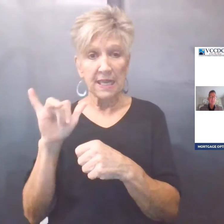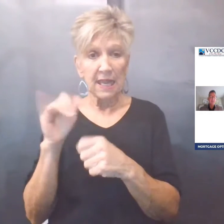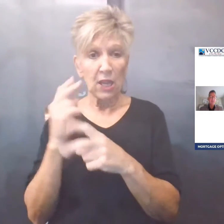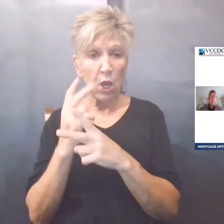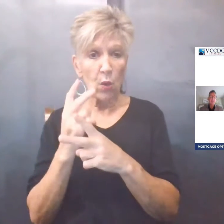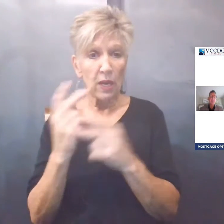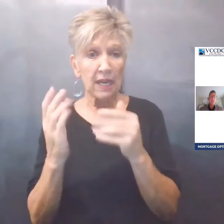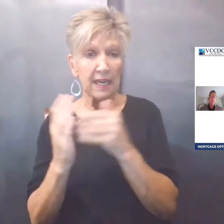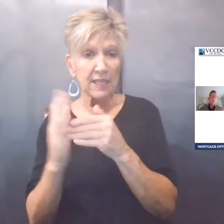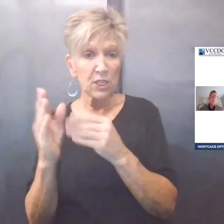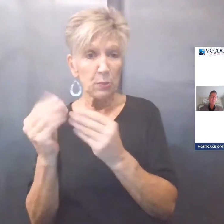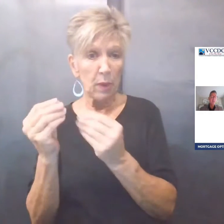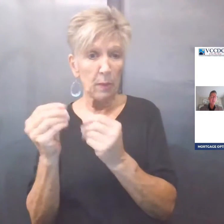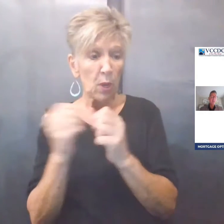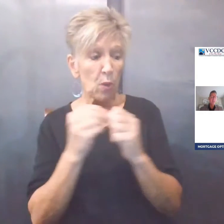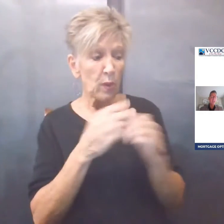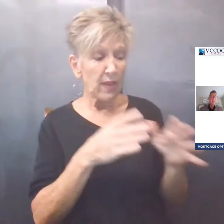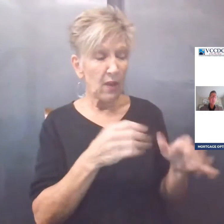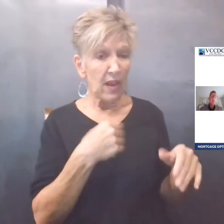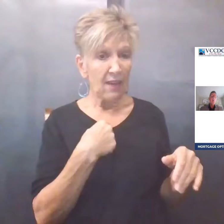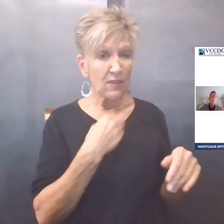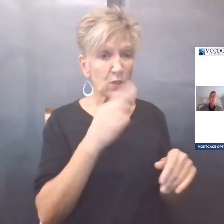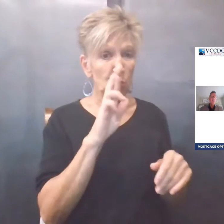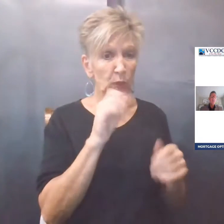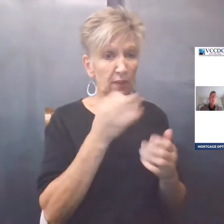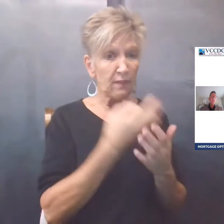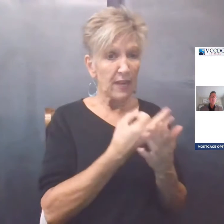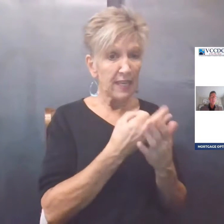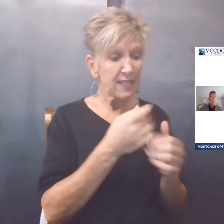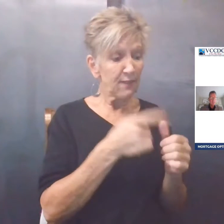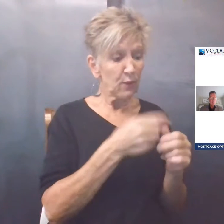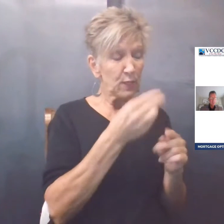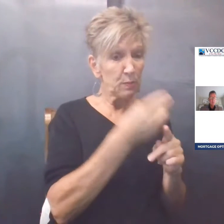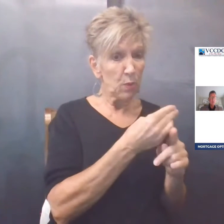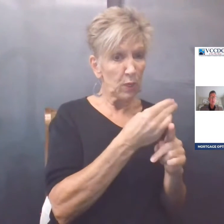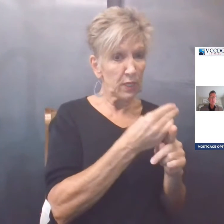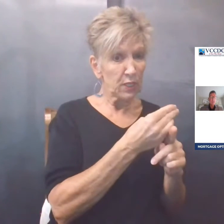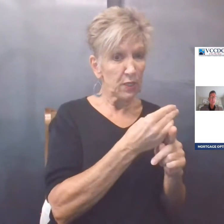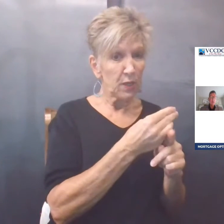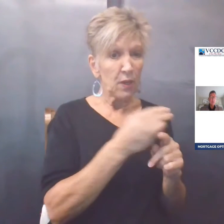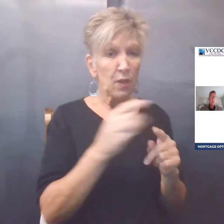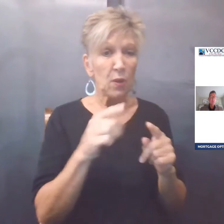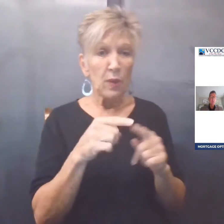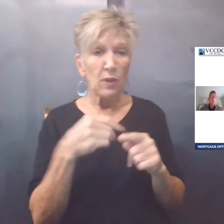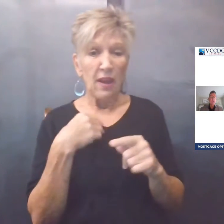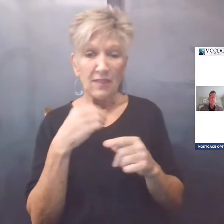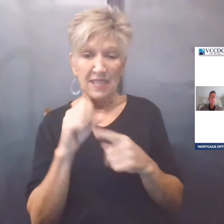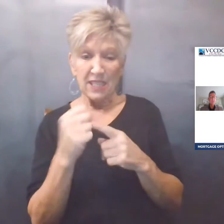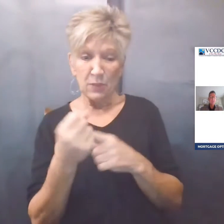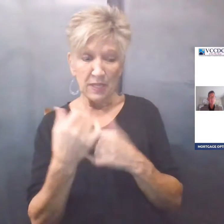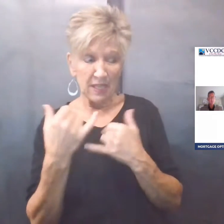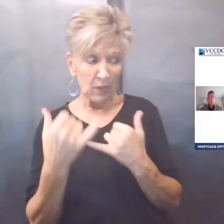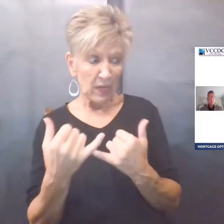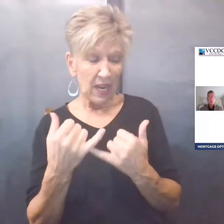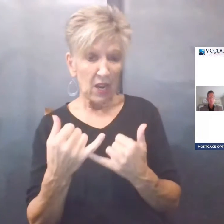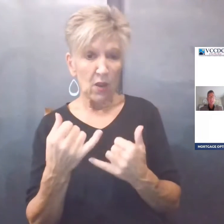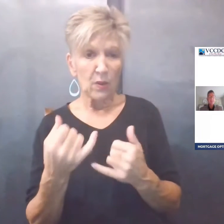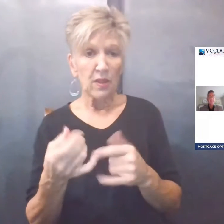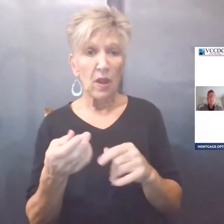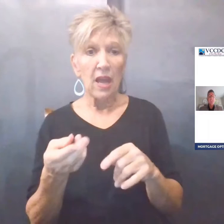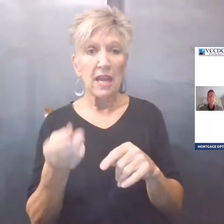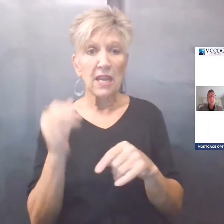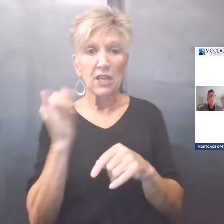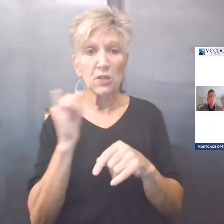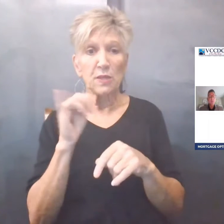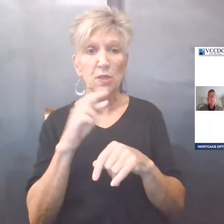to refinance the first mortgage and move it to current rates when you're in a situation like we are right now, which is a rising interest rate